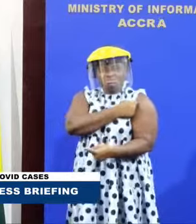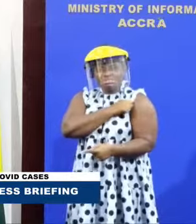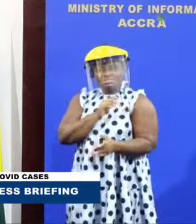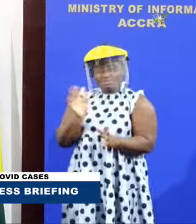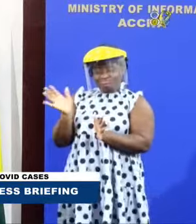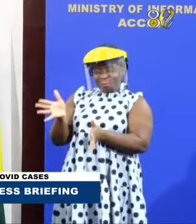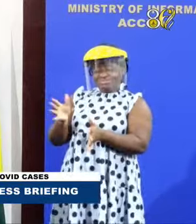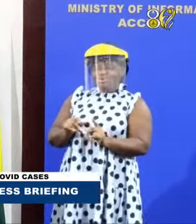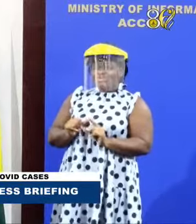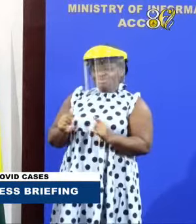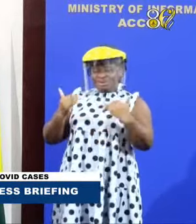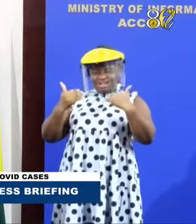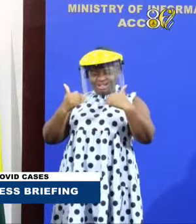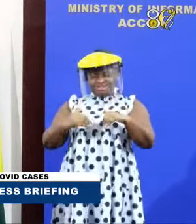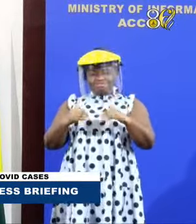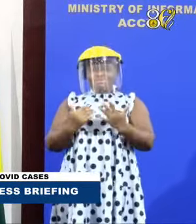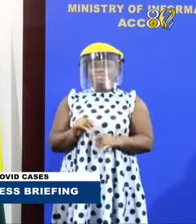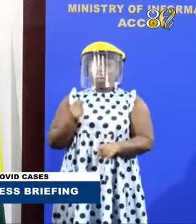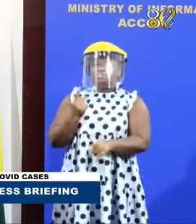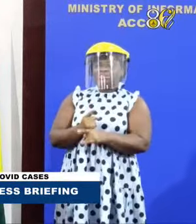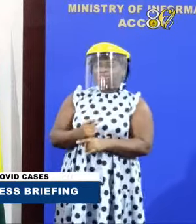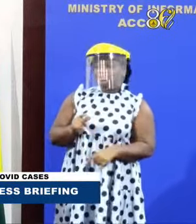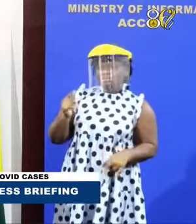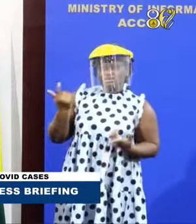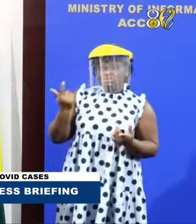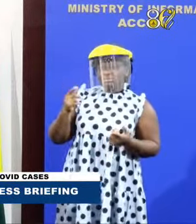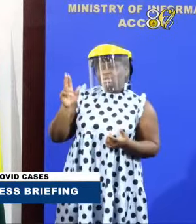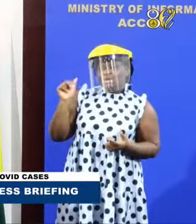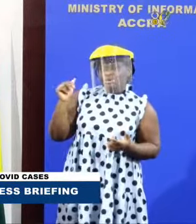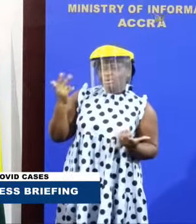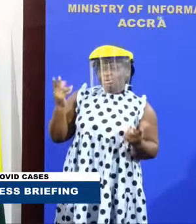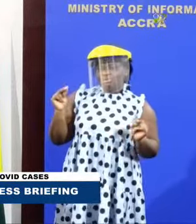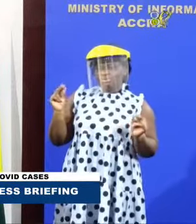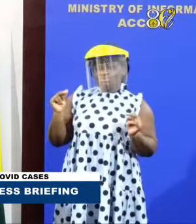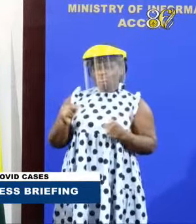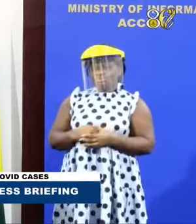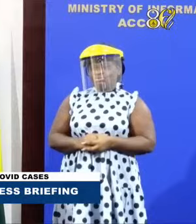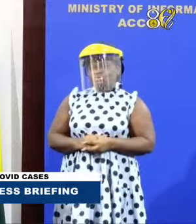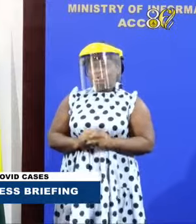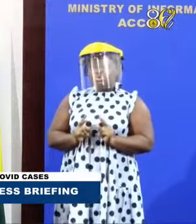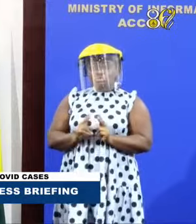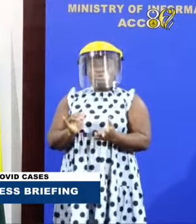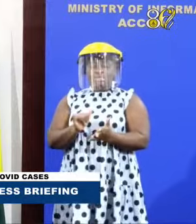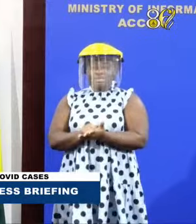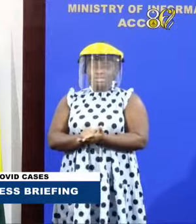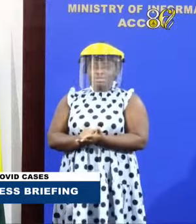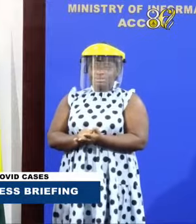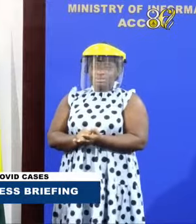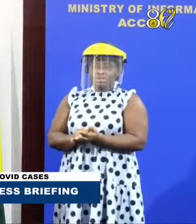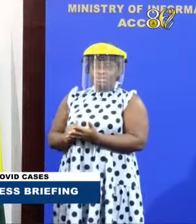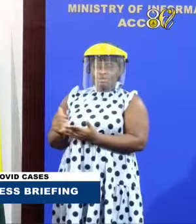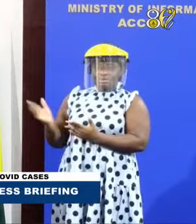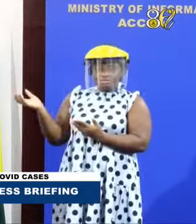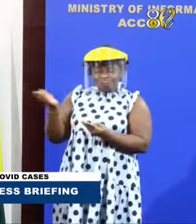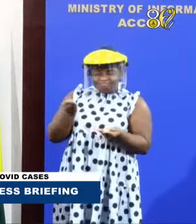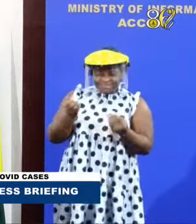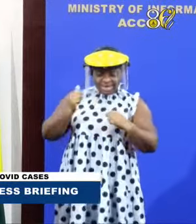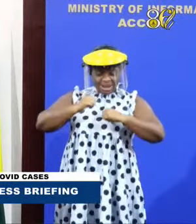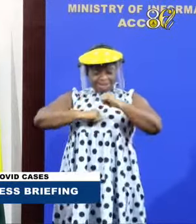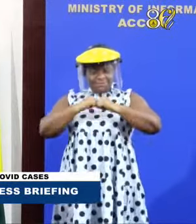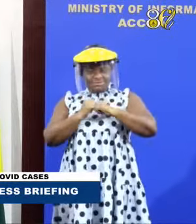available. So we are not limited to just AstraZeneca or those you can store. So that gives us our capability to be able